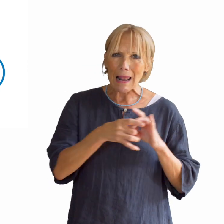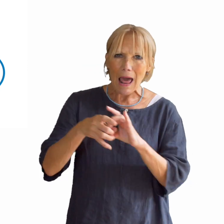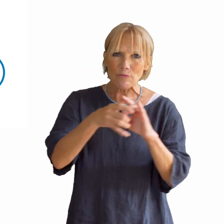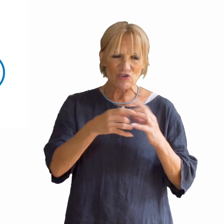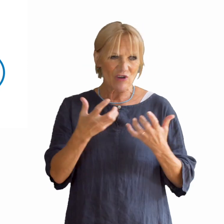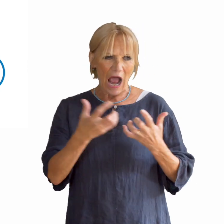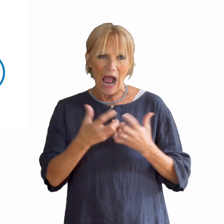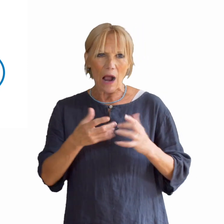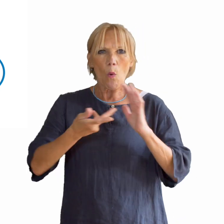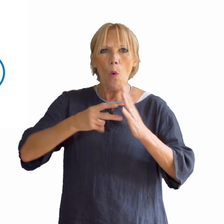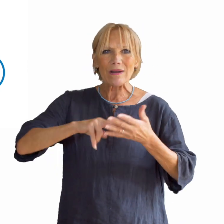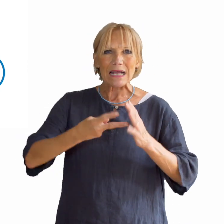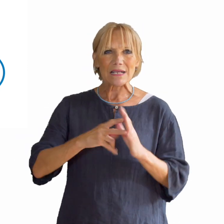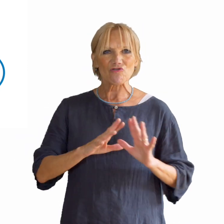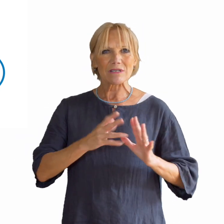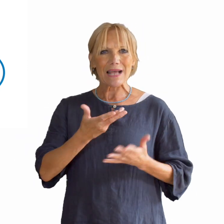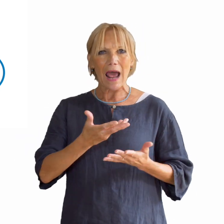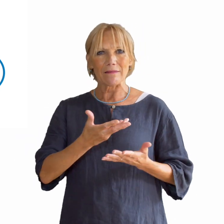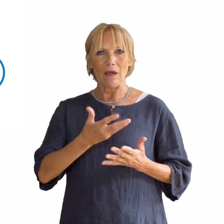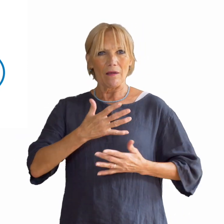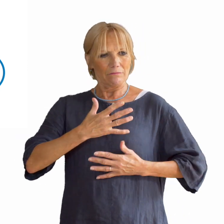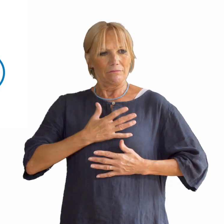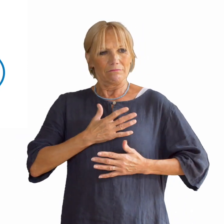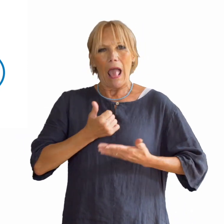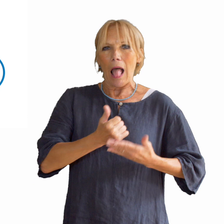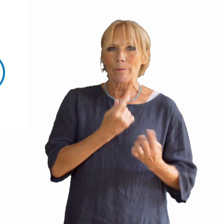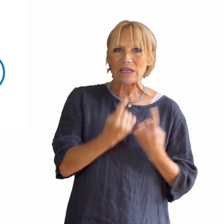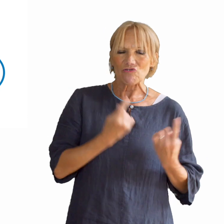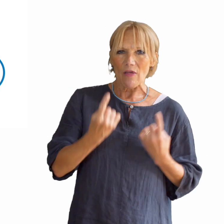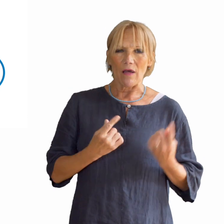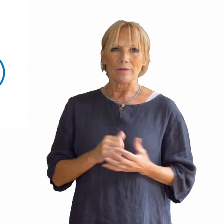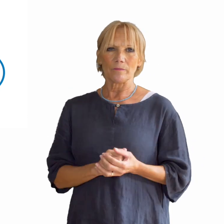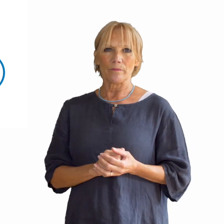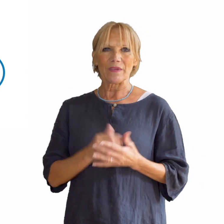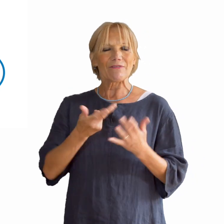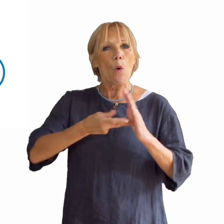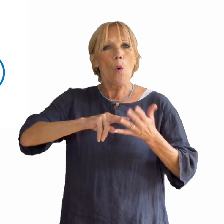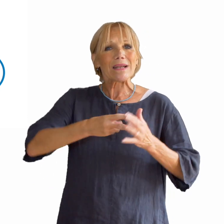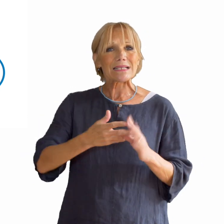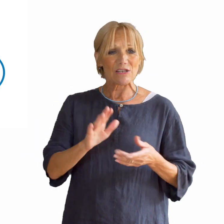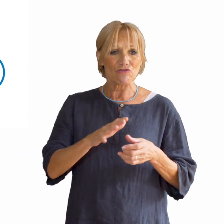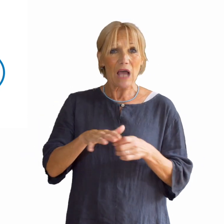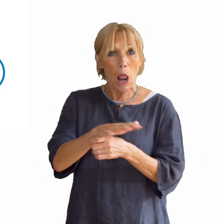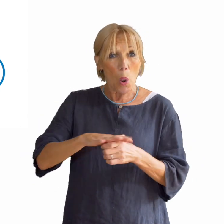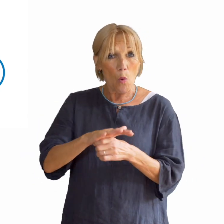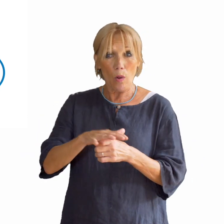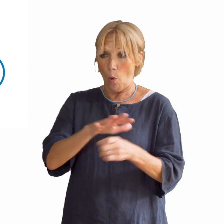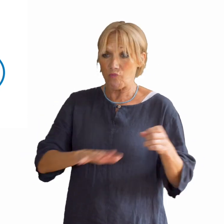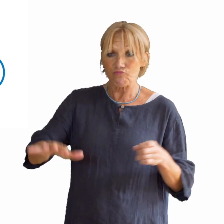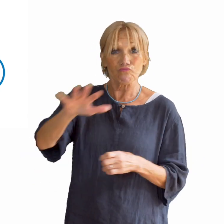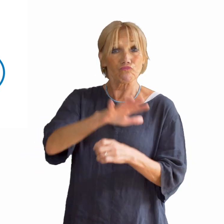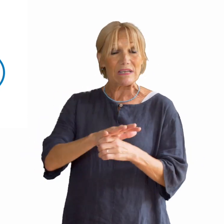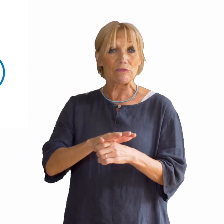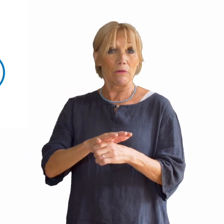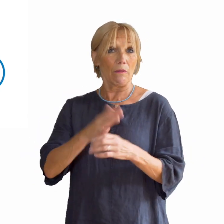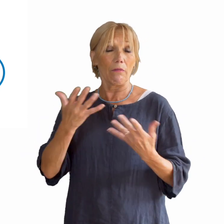seek collaboration and ways in which your organisations can complement each other's work. Where there are organisations at a more